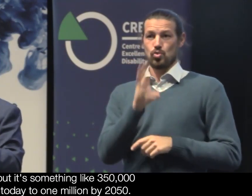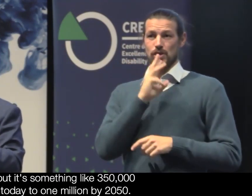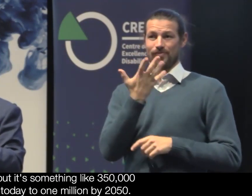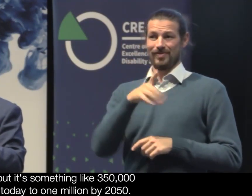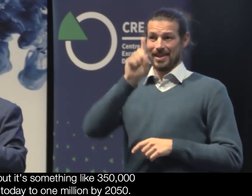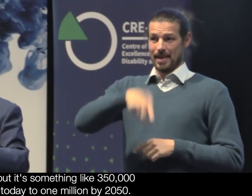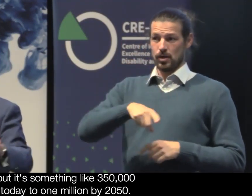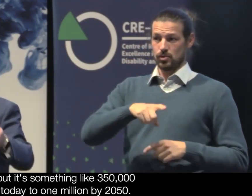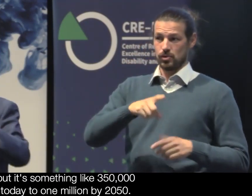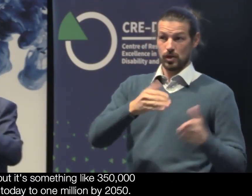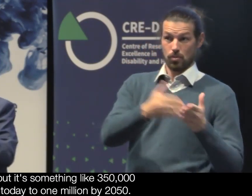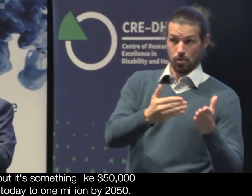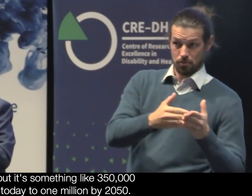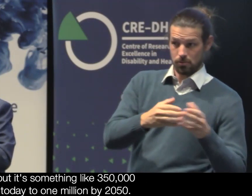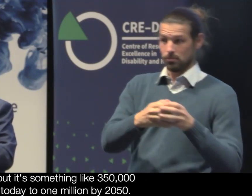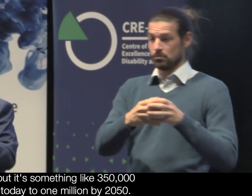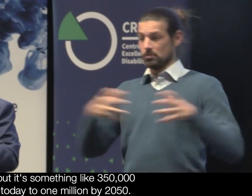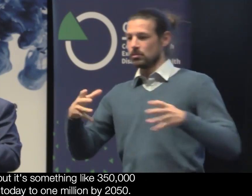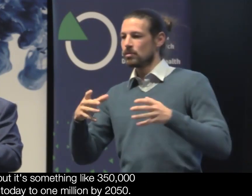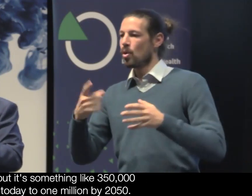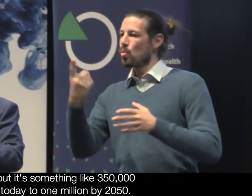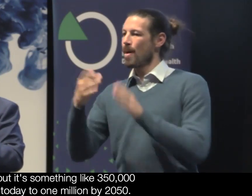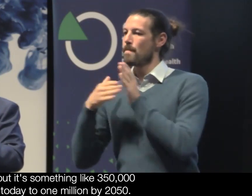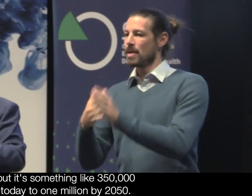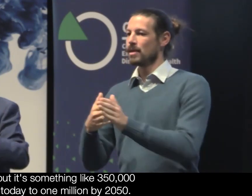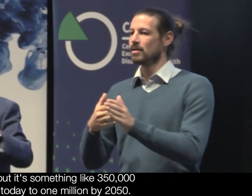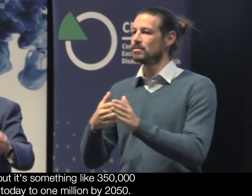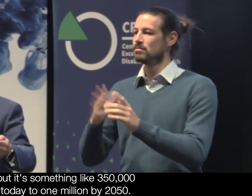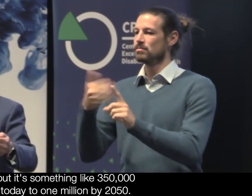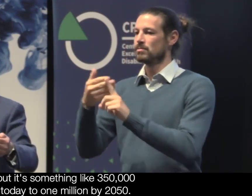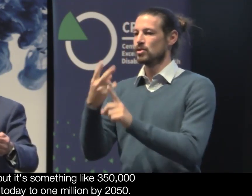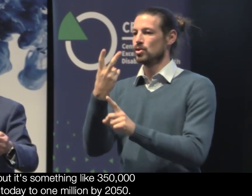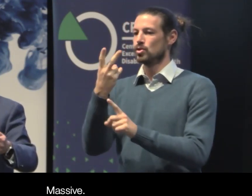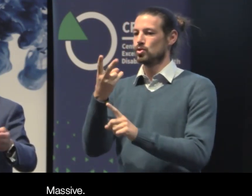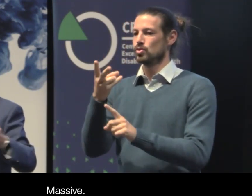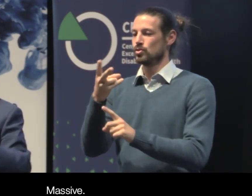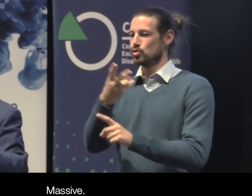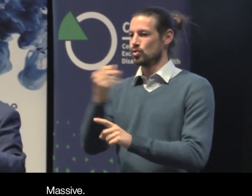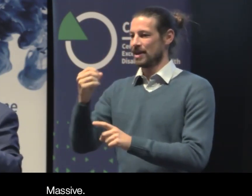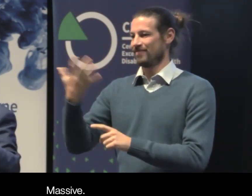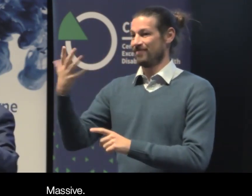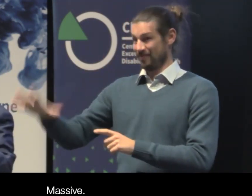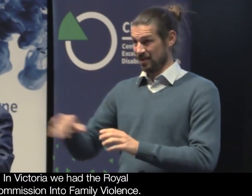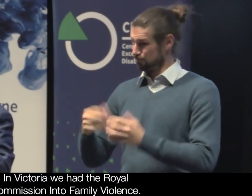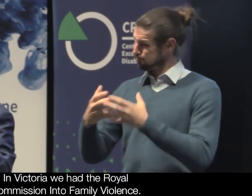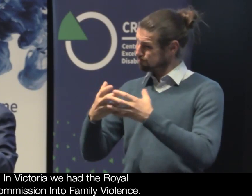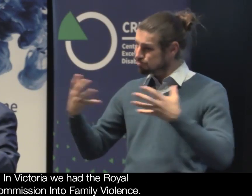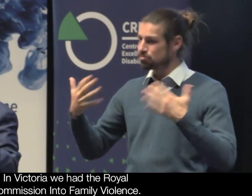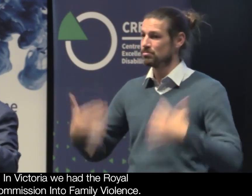today to 1 million by 2050. Massive. In Victoria, we've had